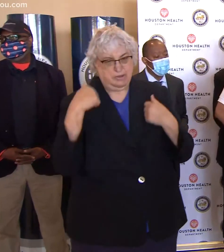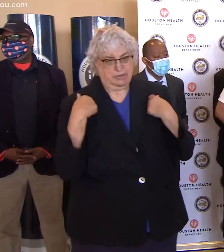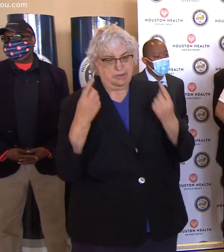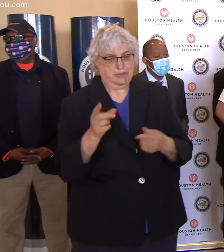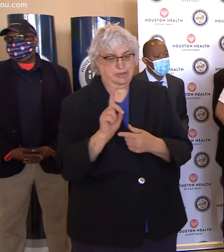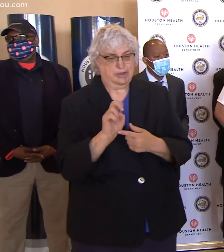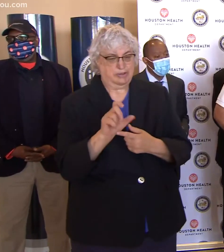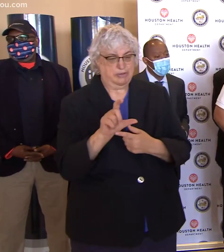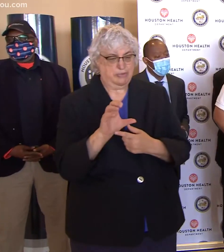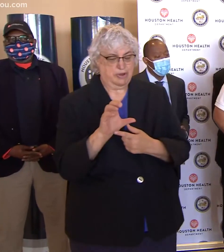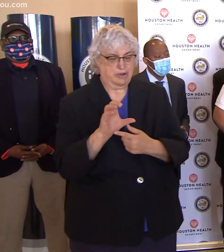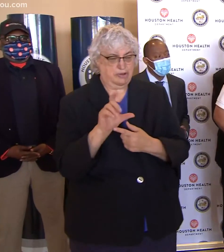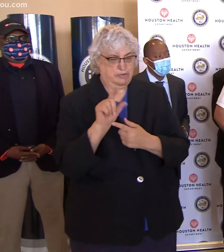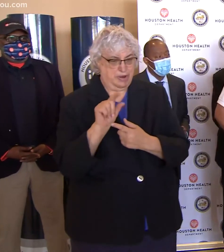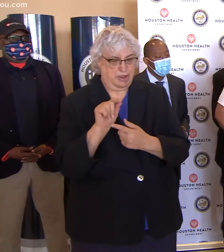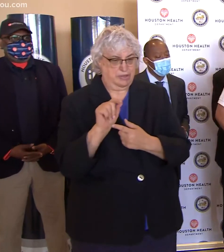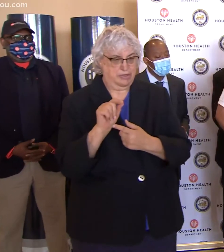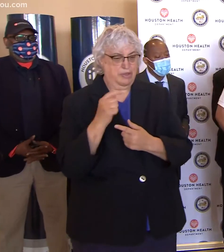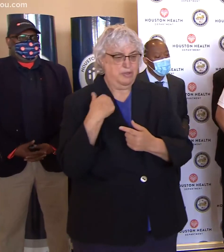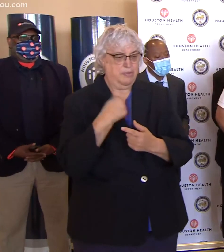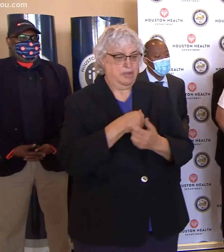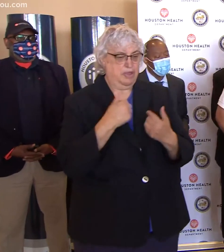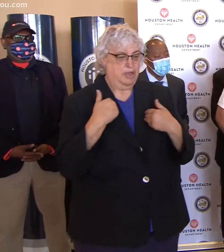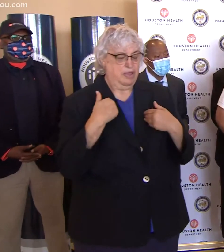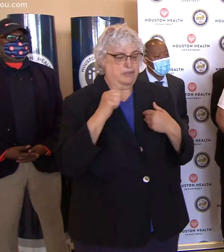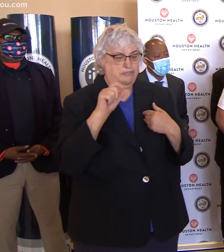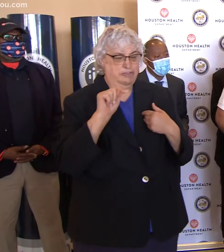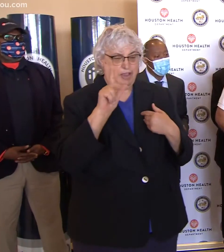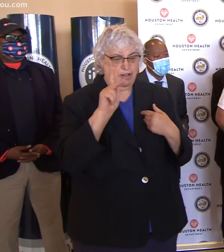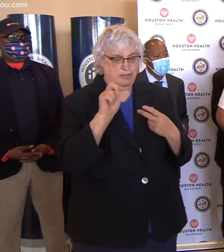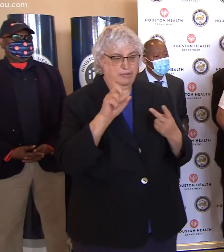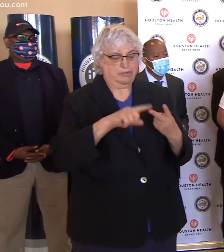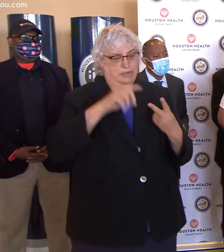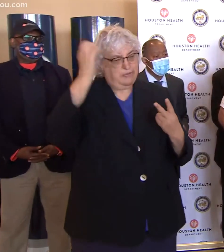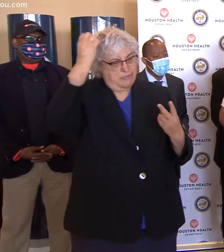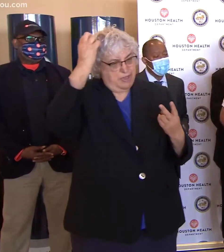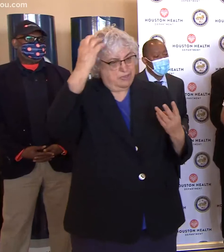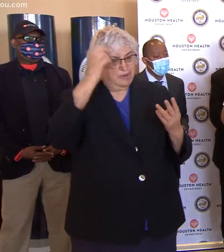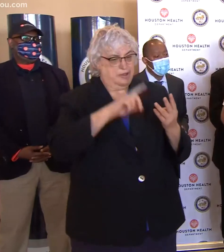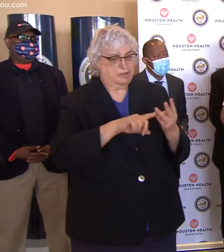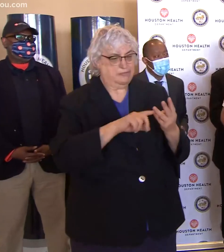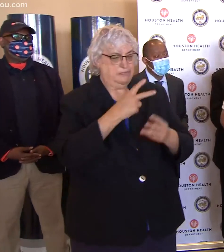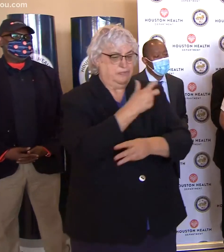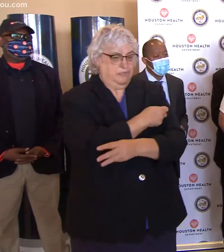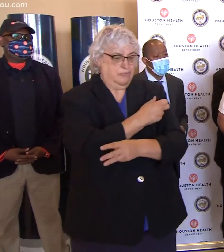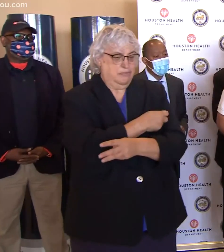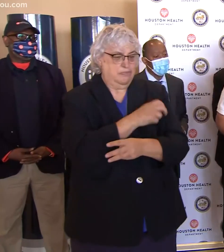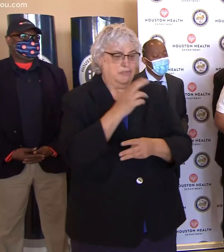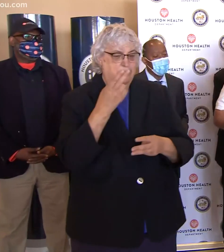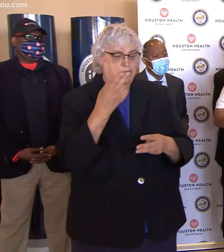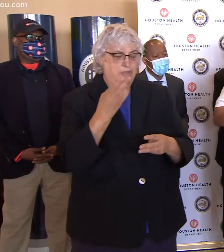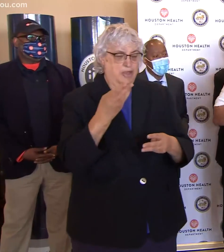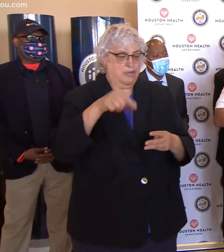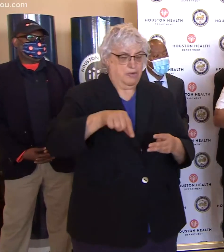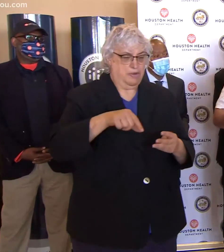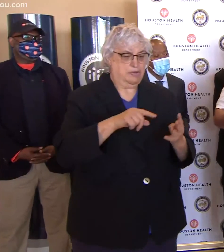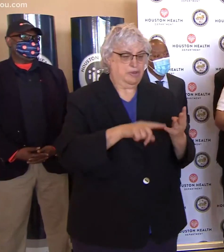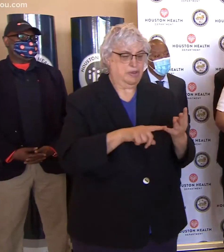December 20th. We have St. Luke's, we have Methodist, we have vaccines available at headquarters, and